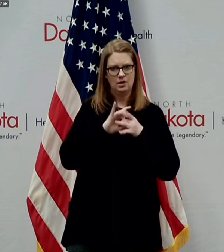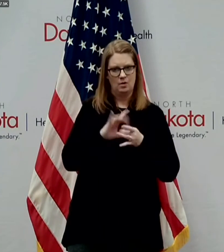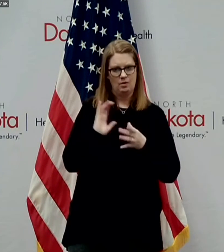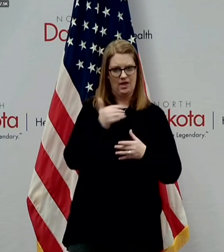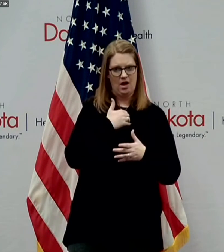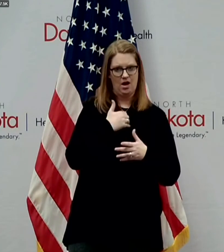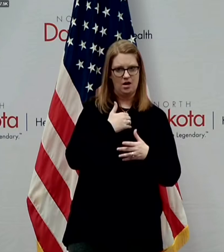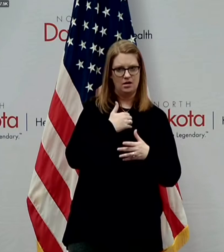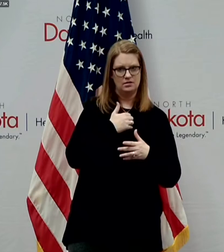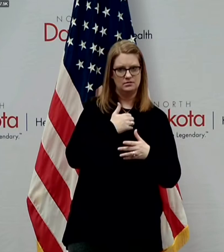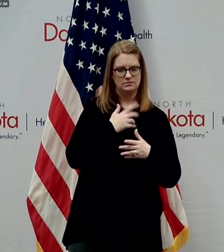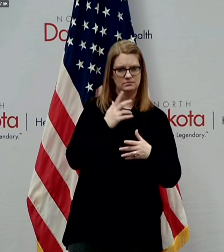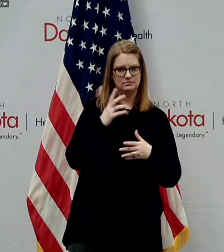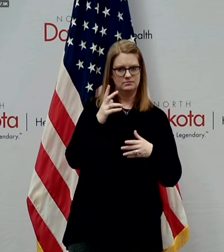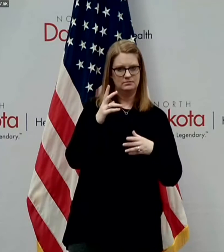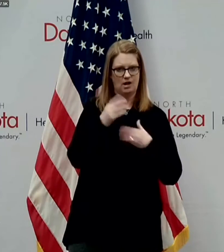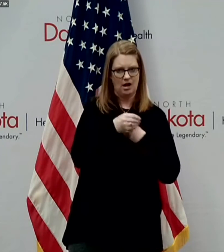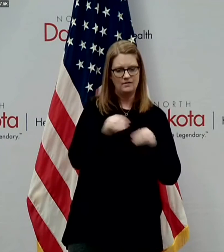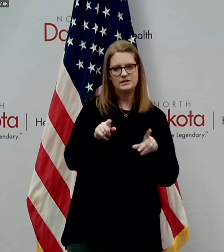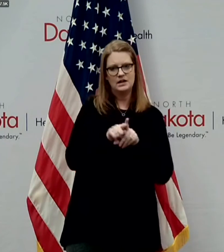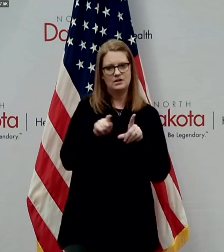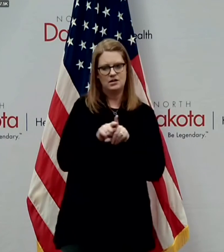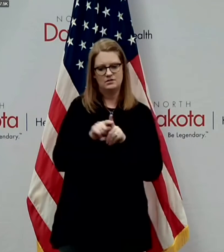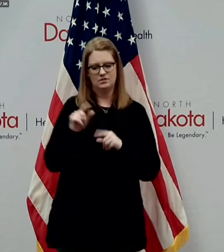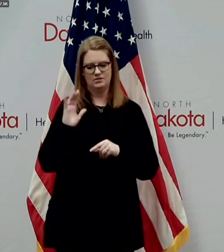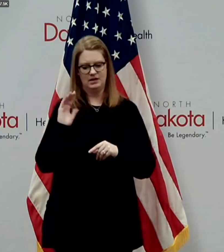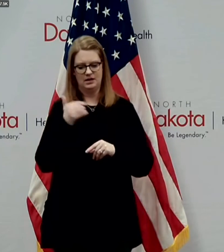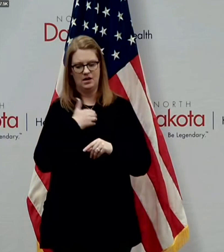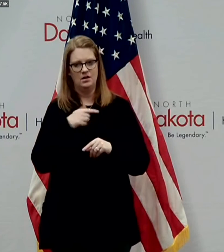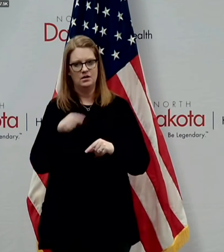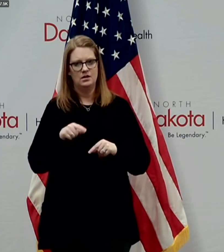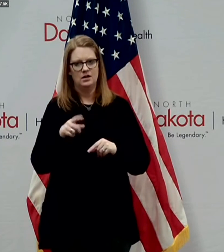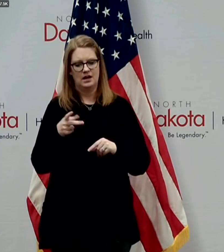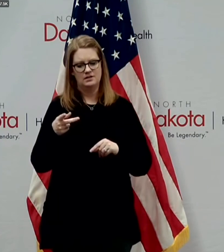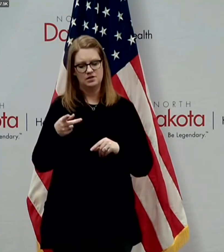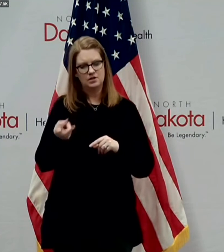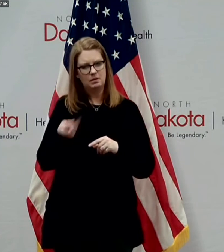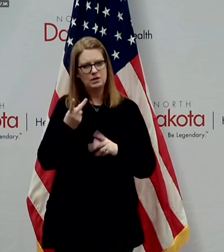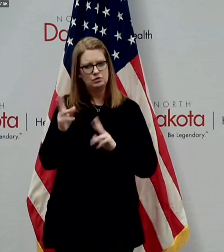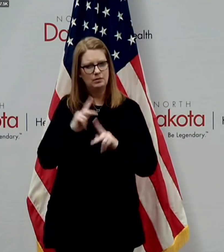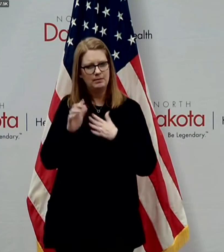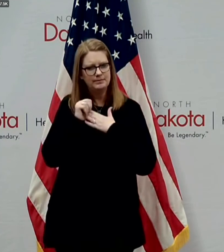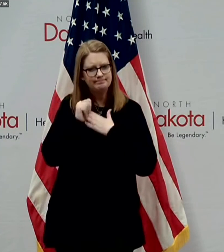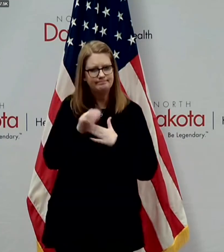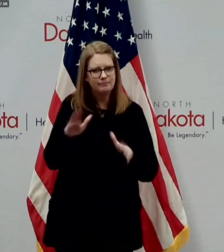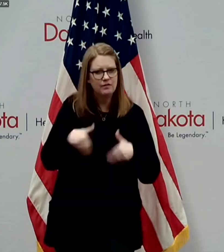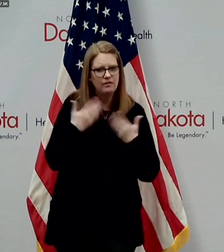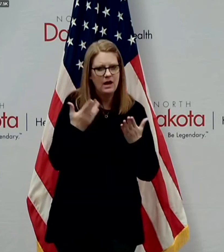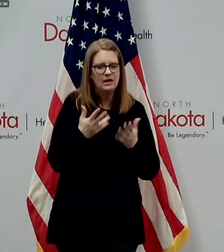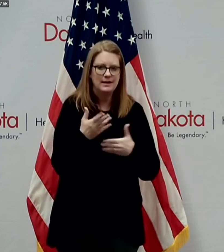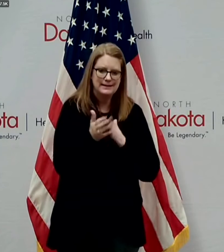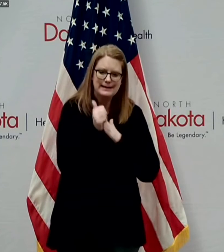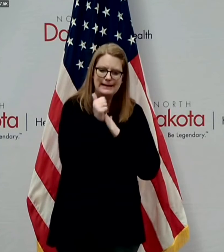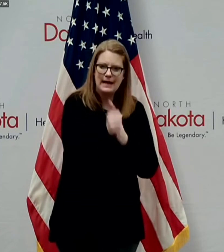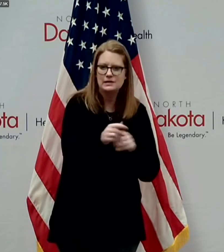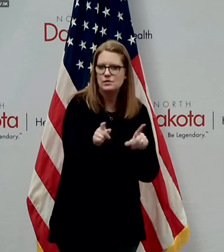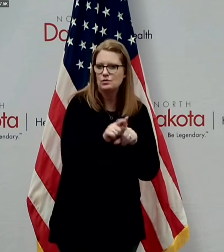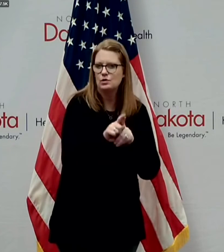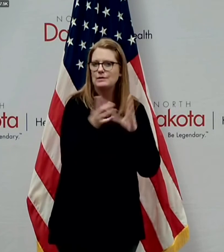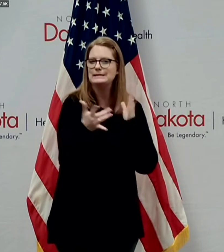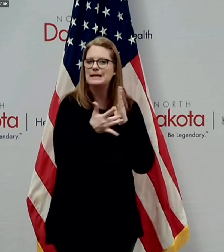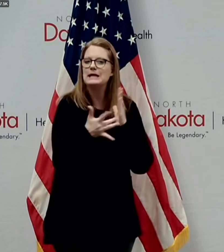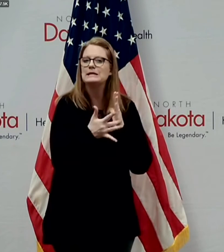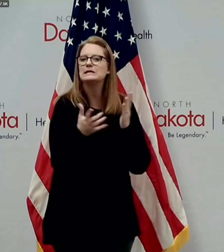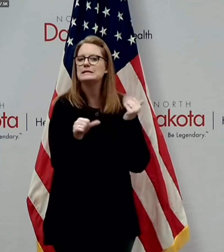Commerce. So Mr. L. Nygaard and Lyman Bursey will be leading that front on getting guidance and technical assistance to our